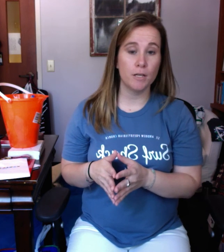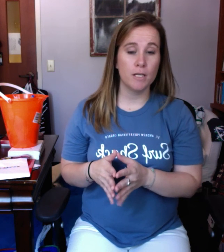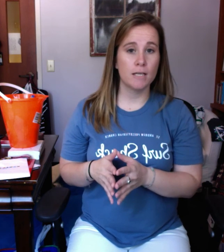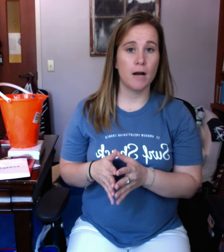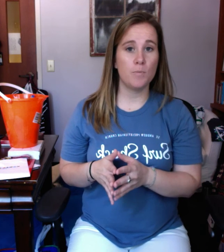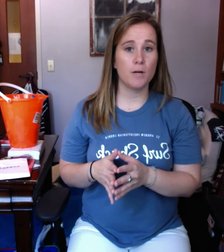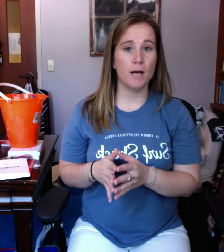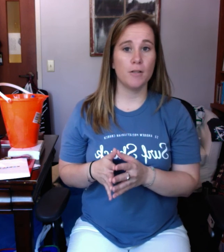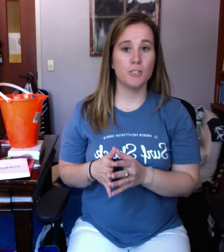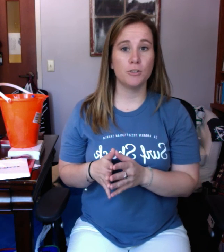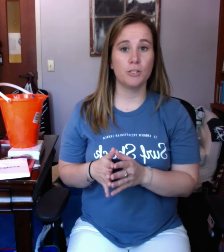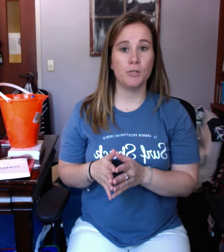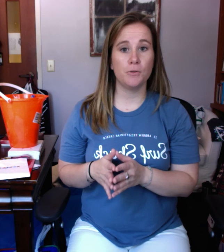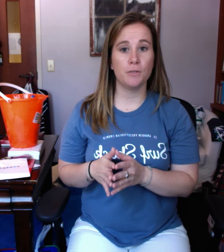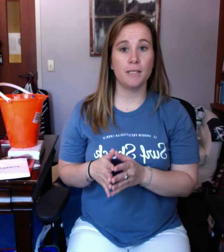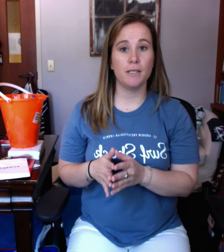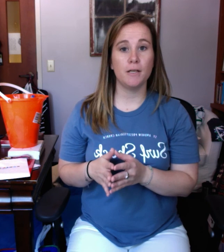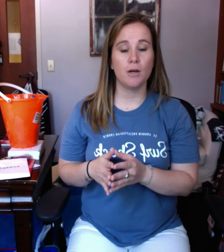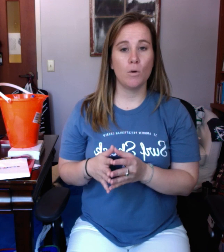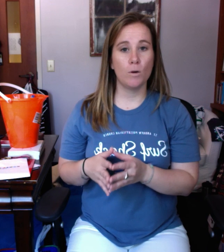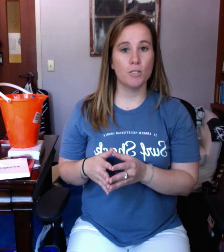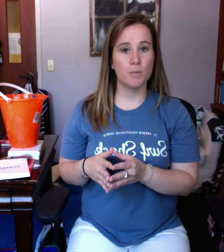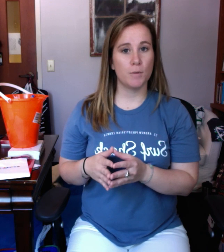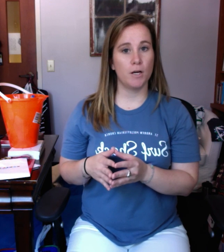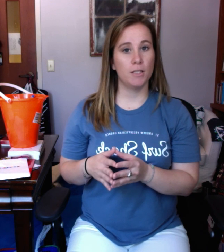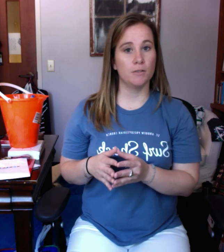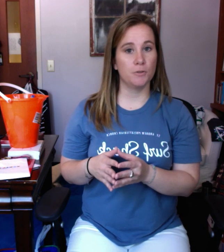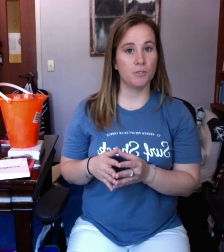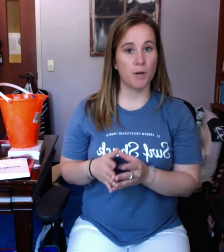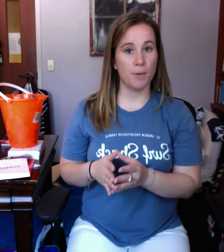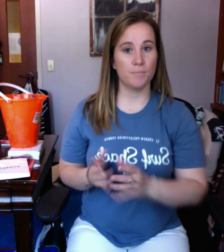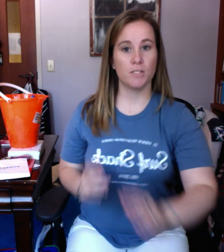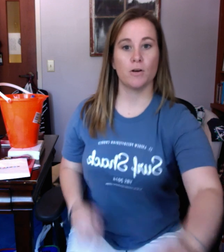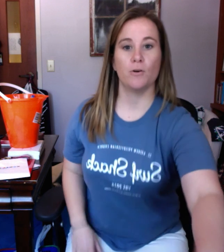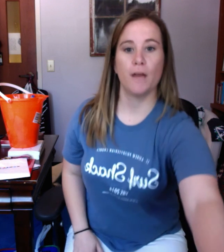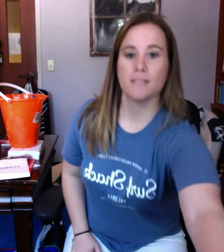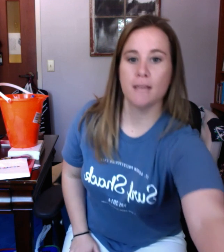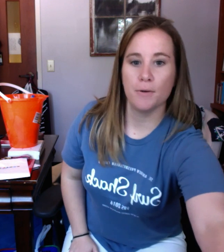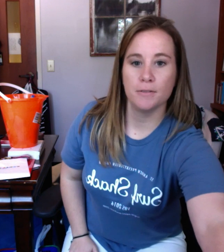to help the children and youth lead worship on the Lord's Prayer. So that's that one.